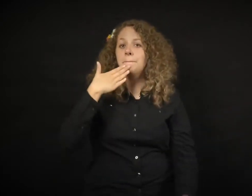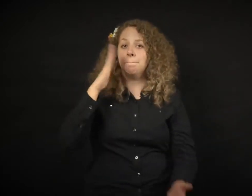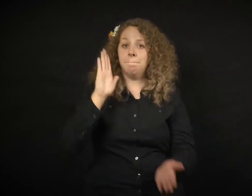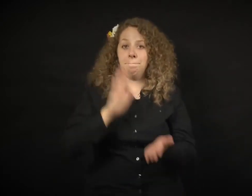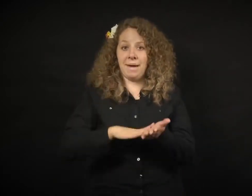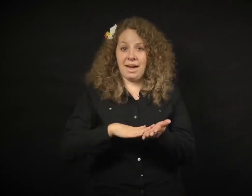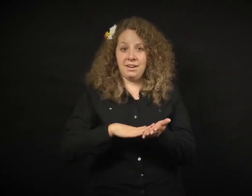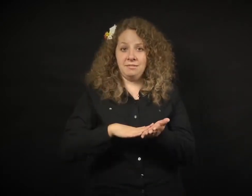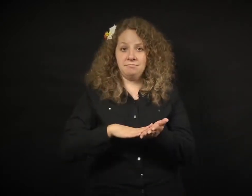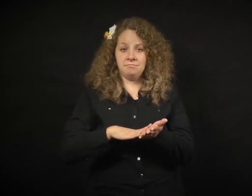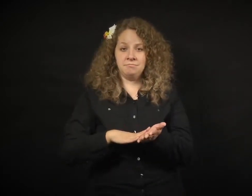bad,